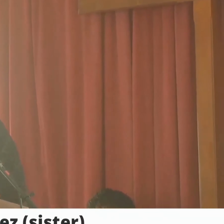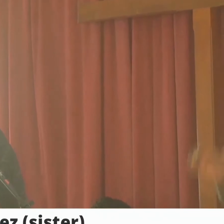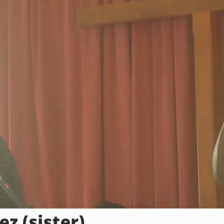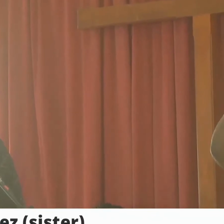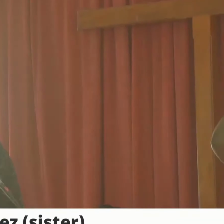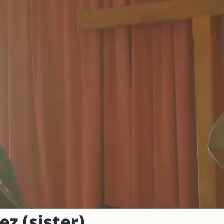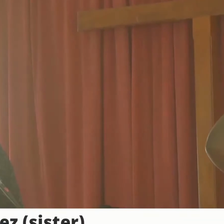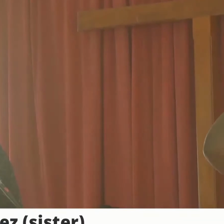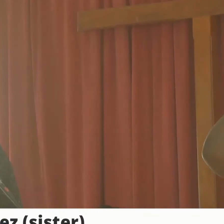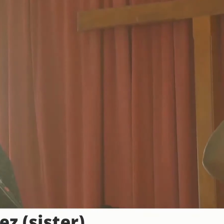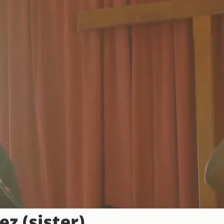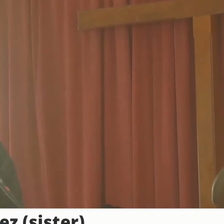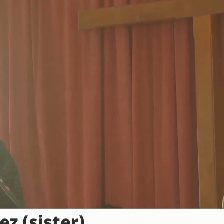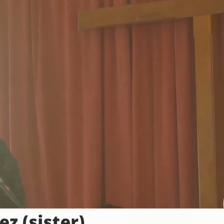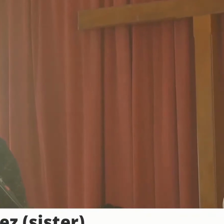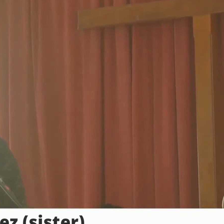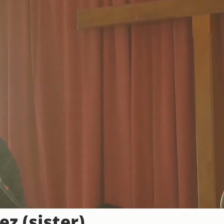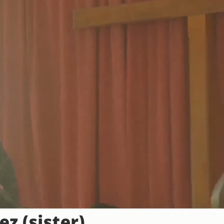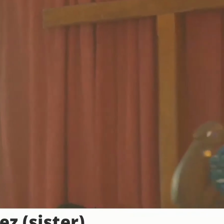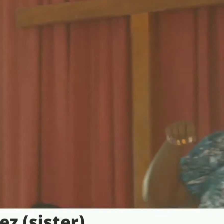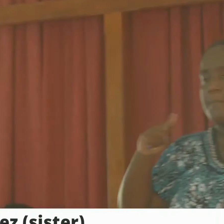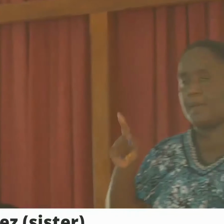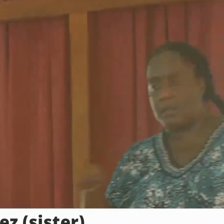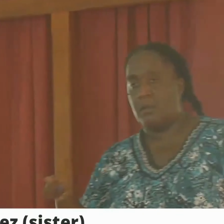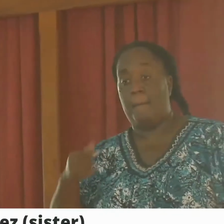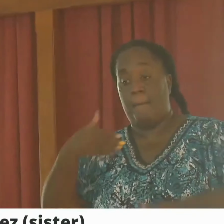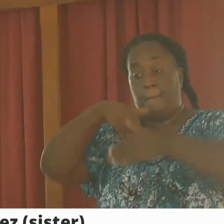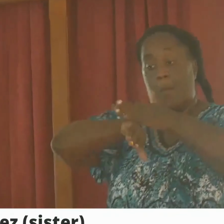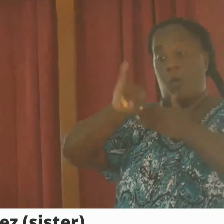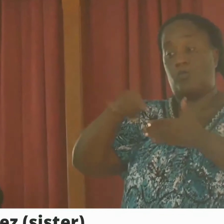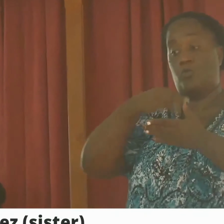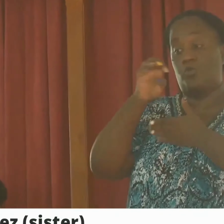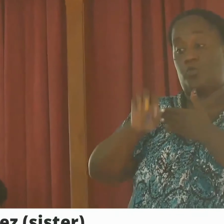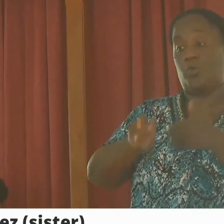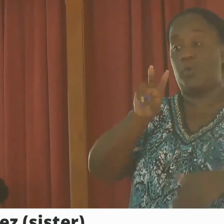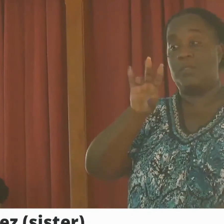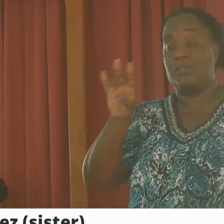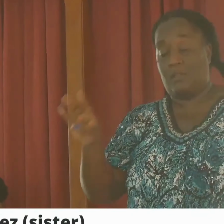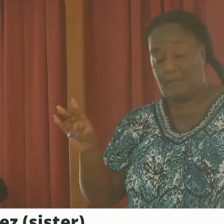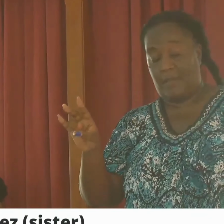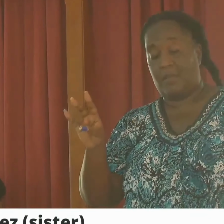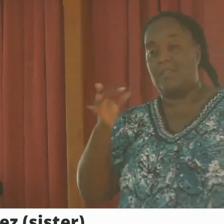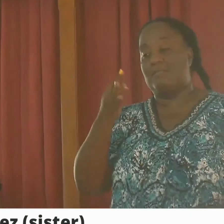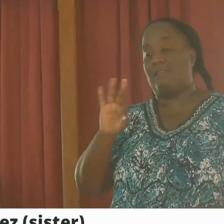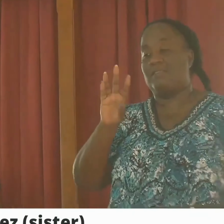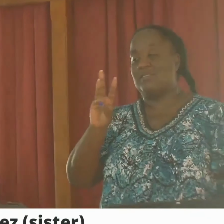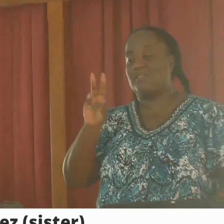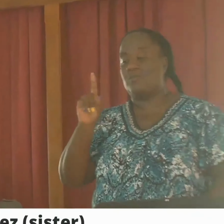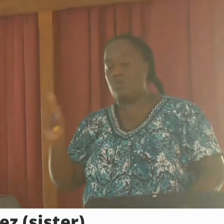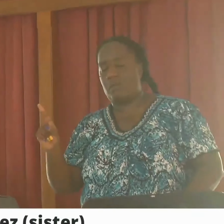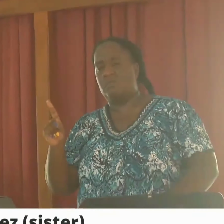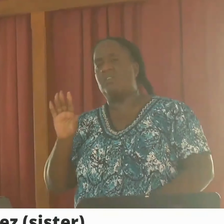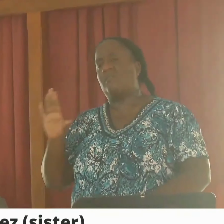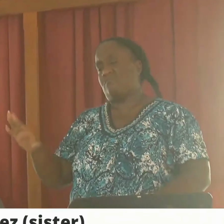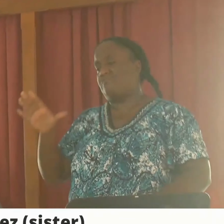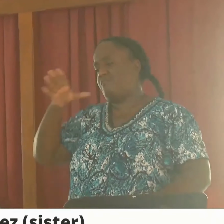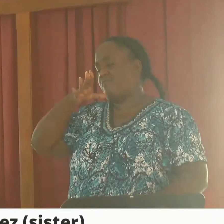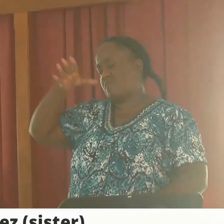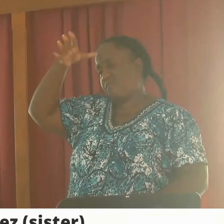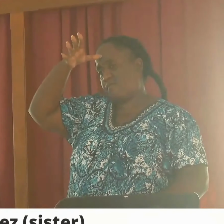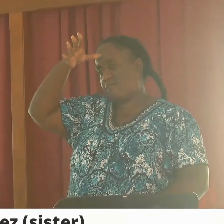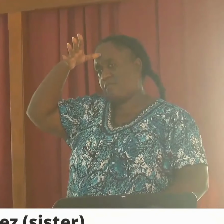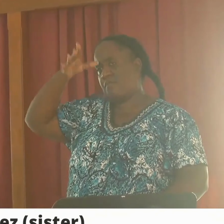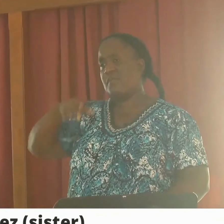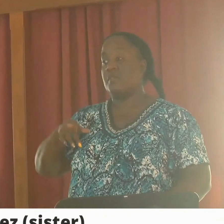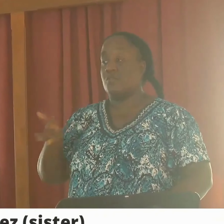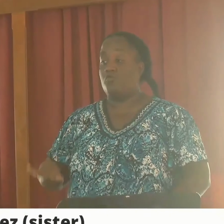Christopher Theophilus Lopez, born 27th of June 1961 to the late Gloria Lopez and the late Lincoln Gibbons. He